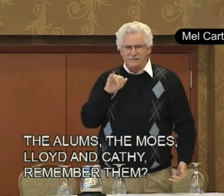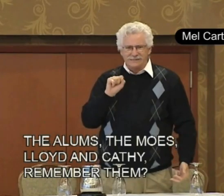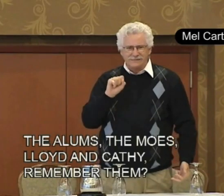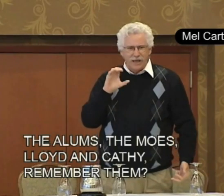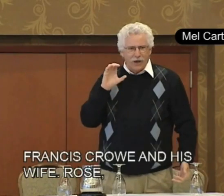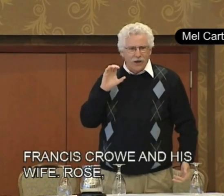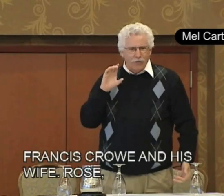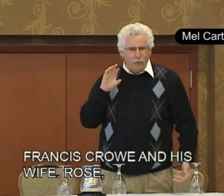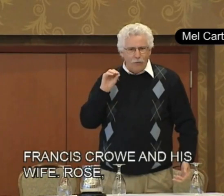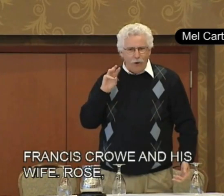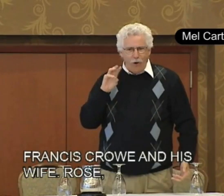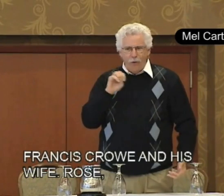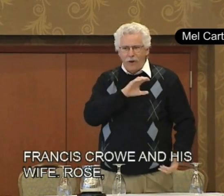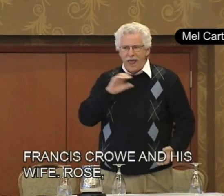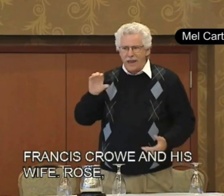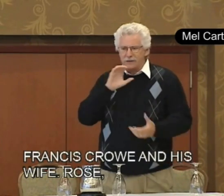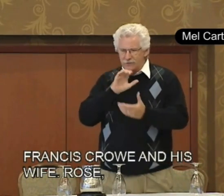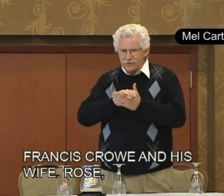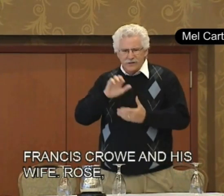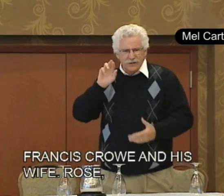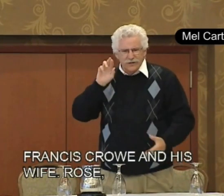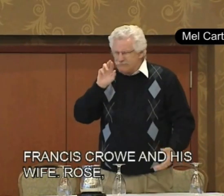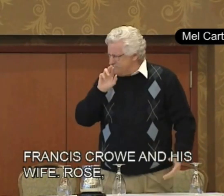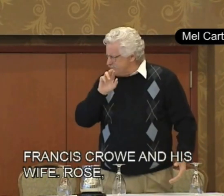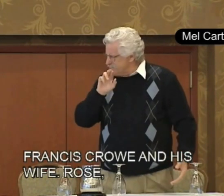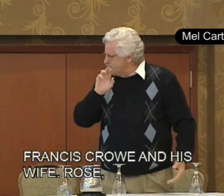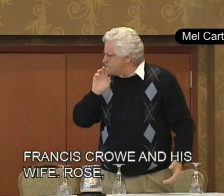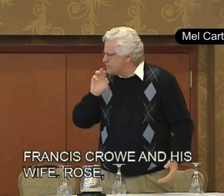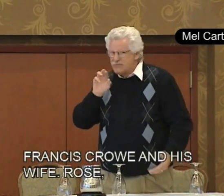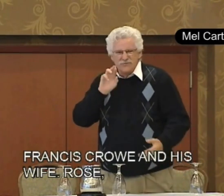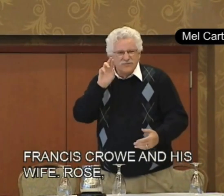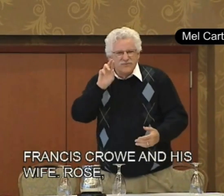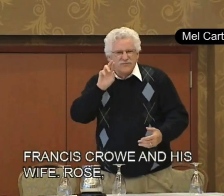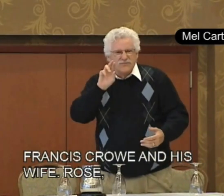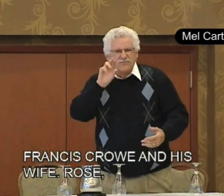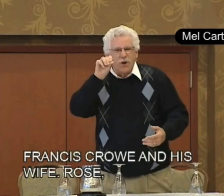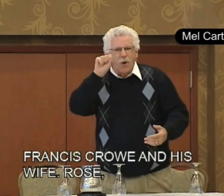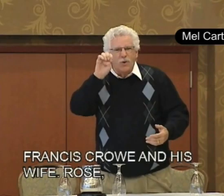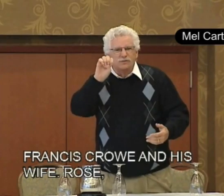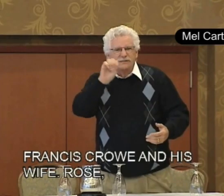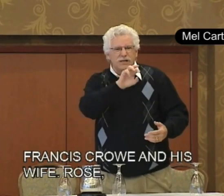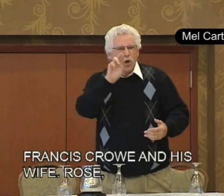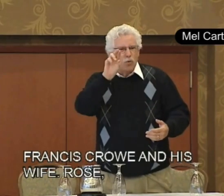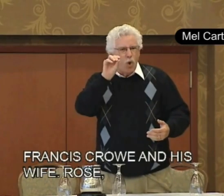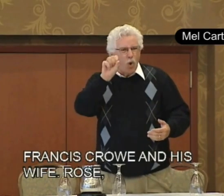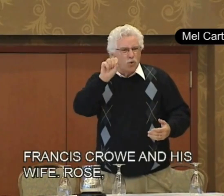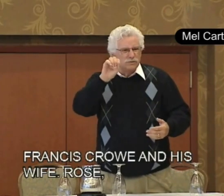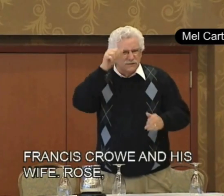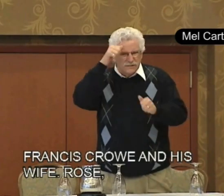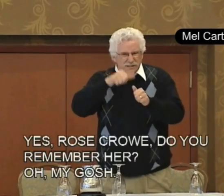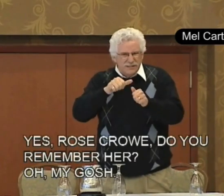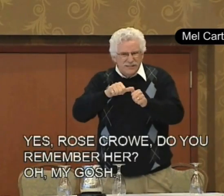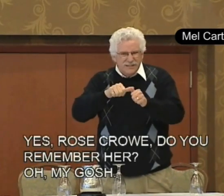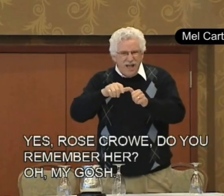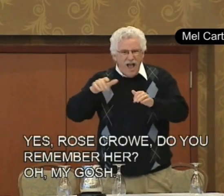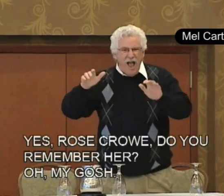Francis Crow and his wife Rose yes Rose Crow you remember her